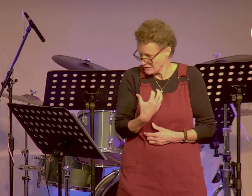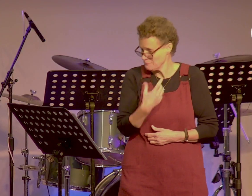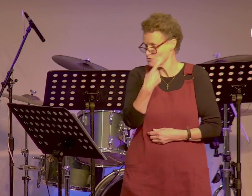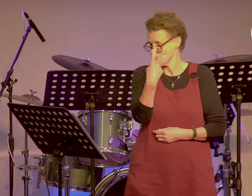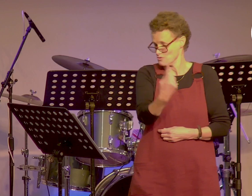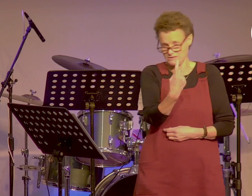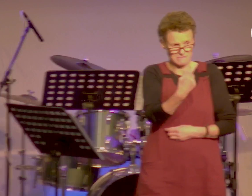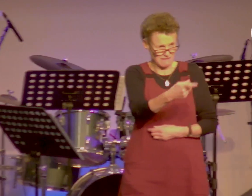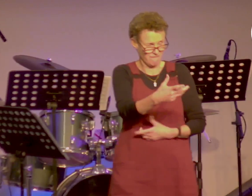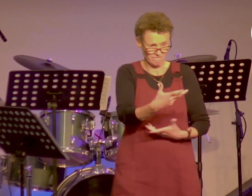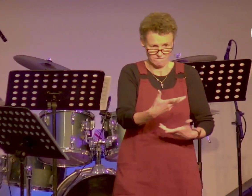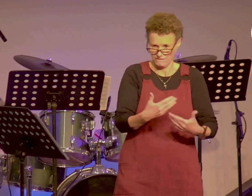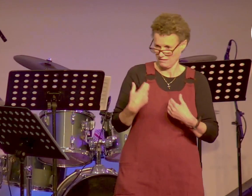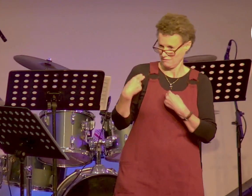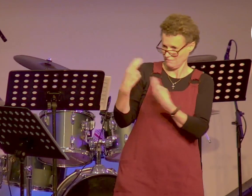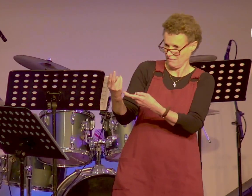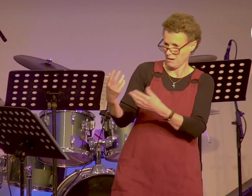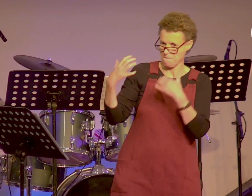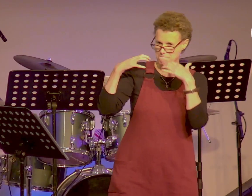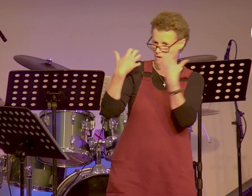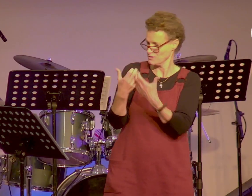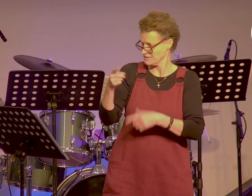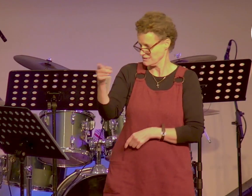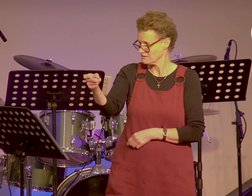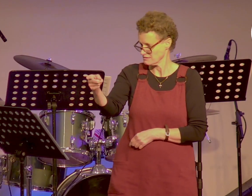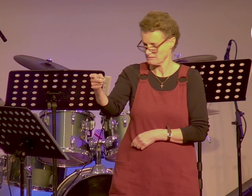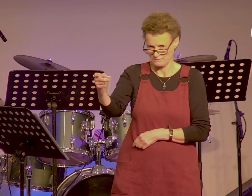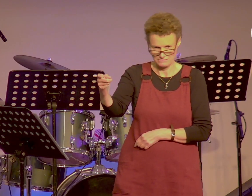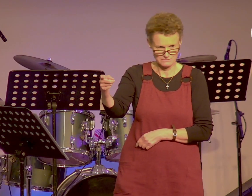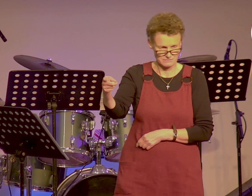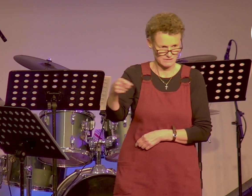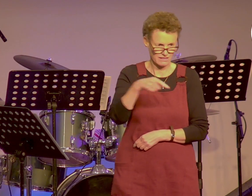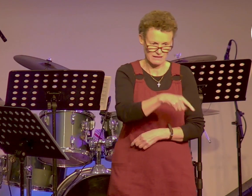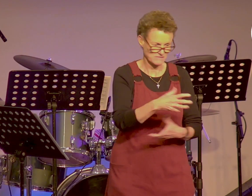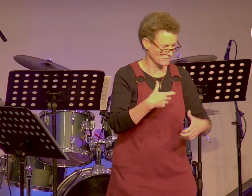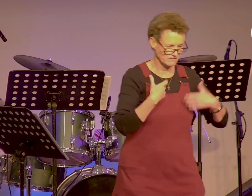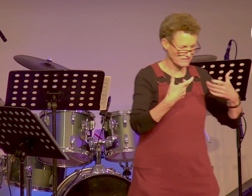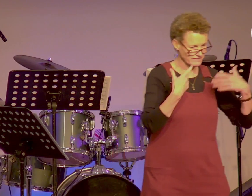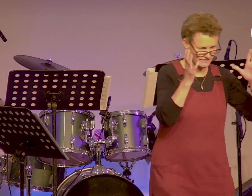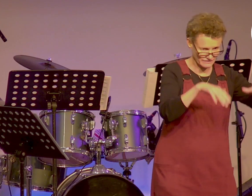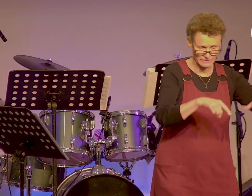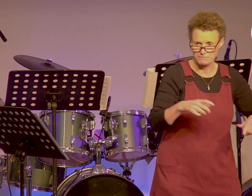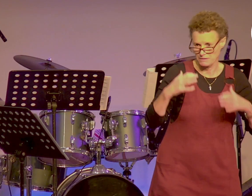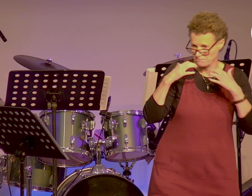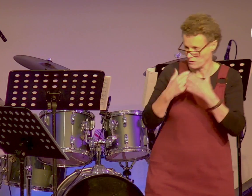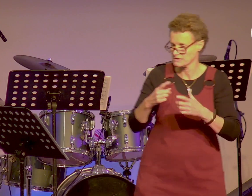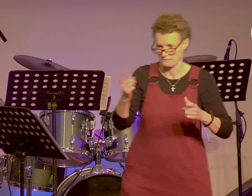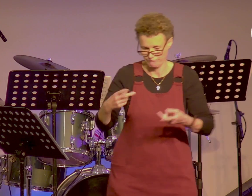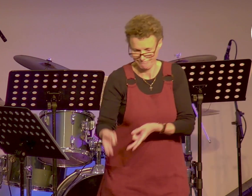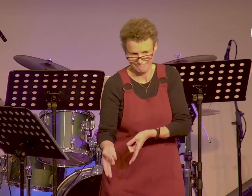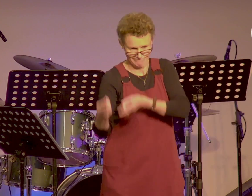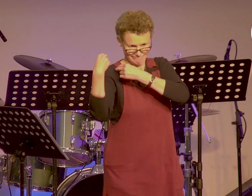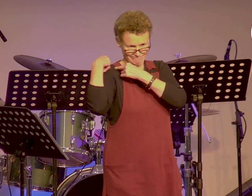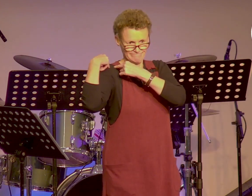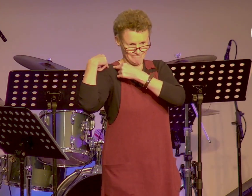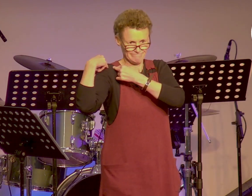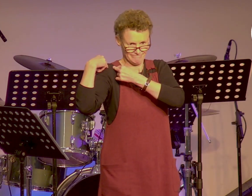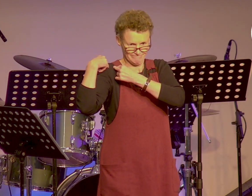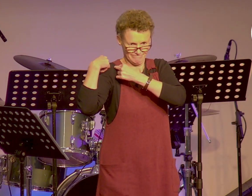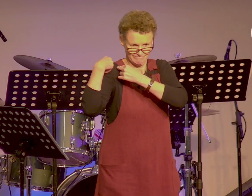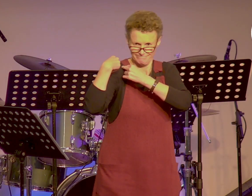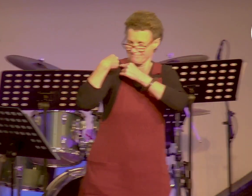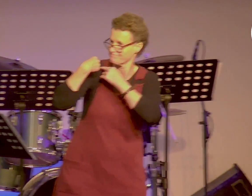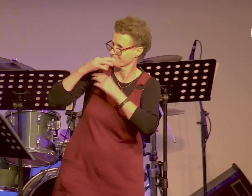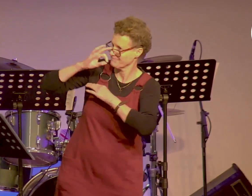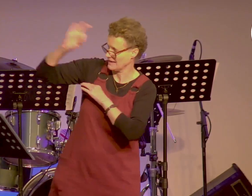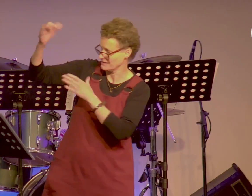The Hebrews themselves gave everything over to Moses. They just complained, but Moses took